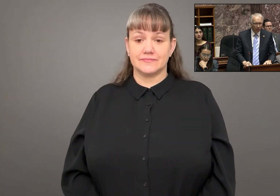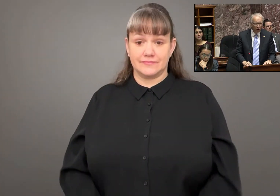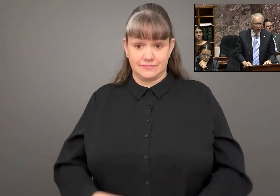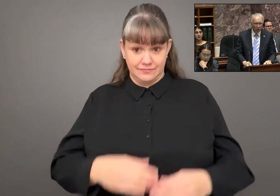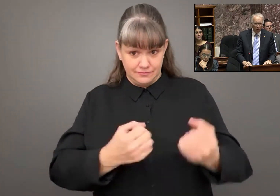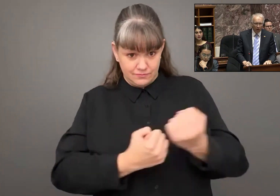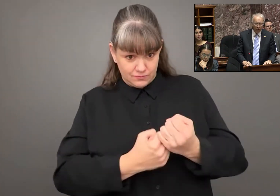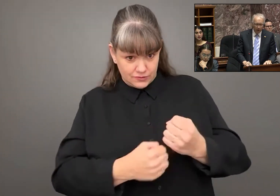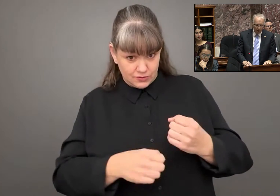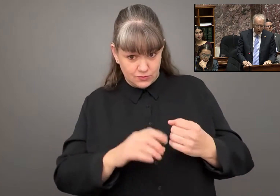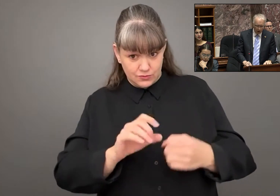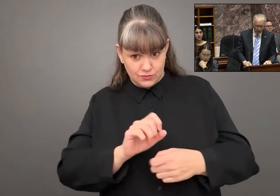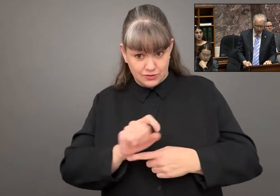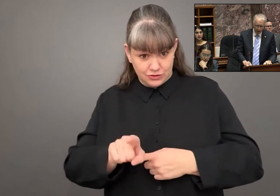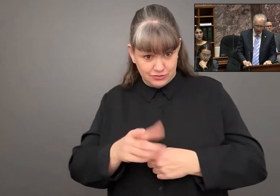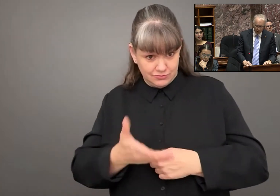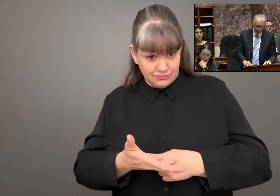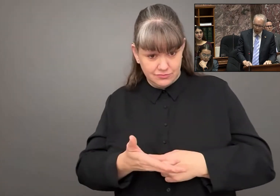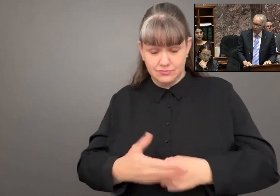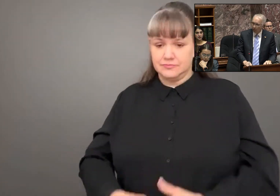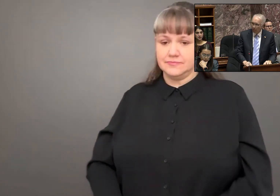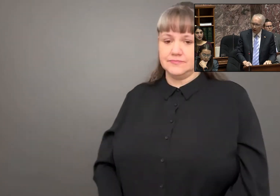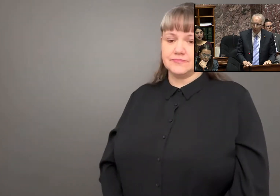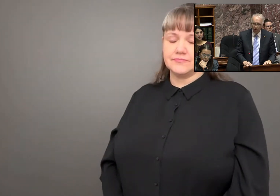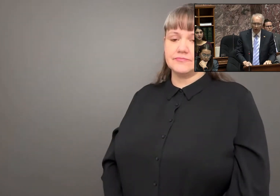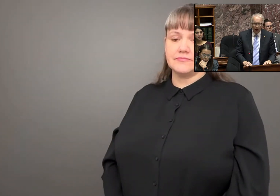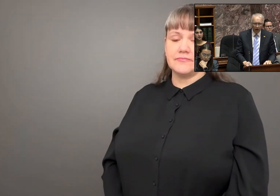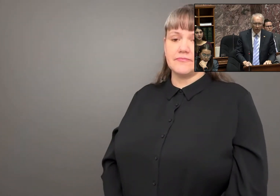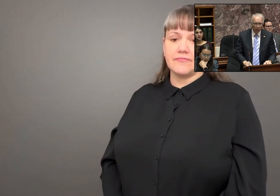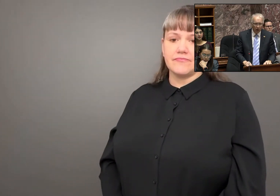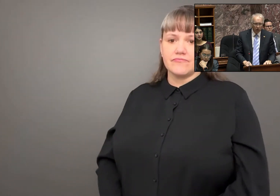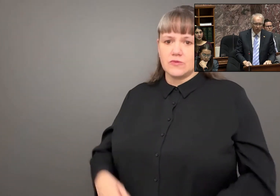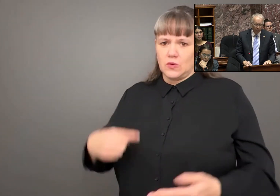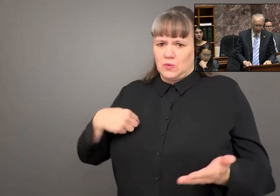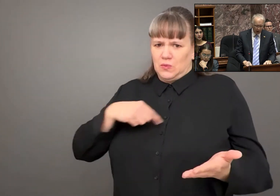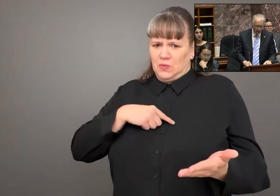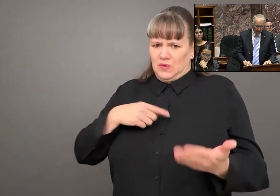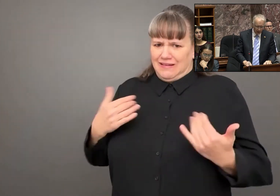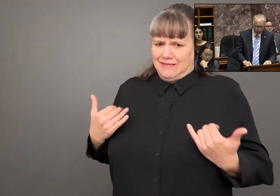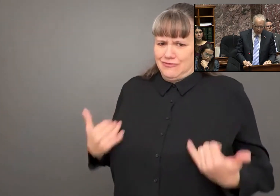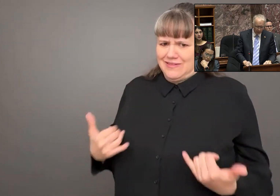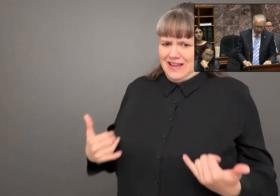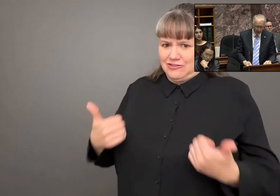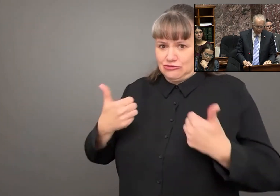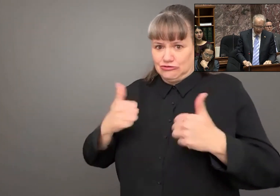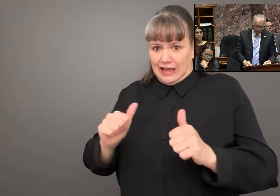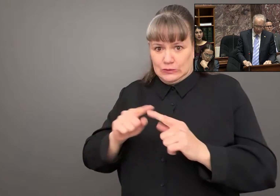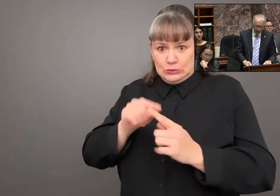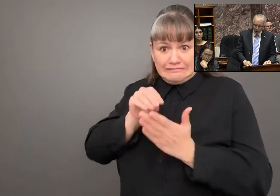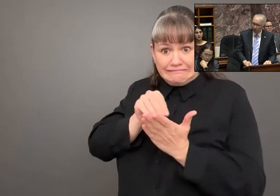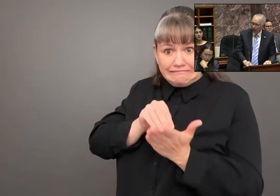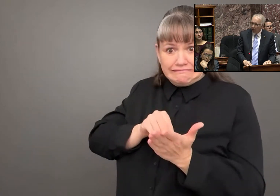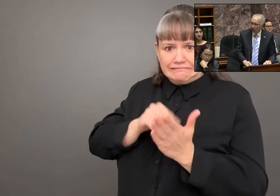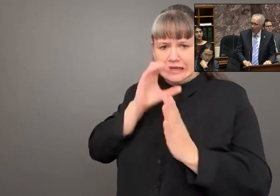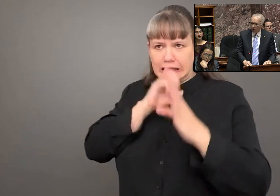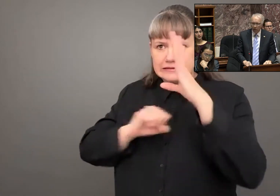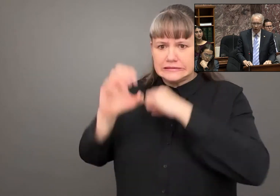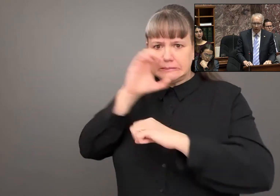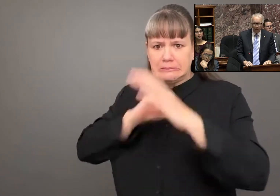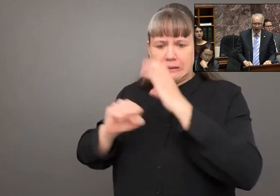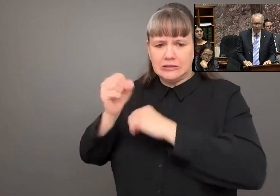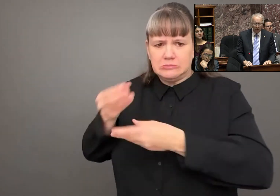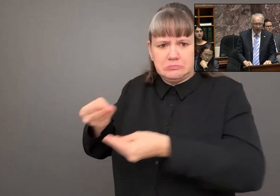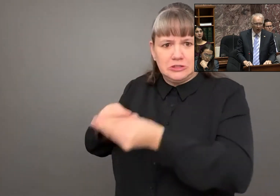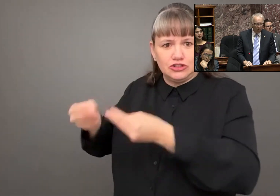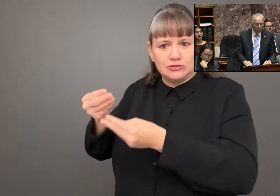the opposition are working very hard to make sure that we're prepared, asking questions about how that money is being spent. The question really is, when you've